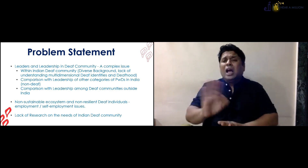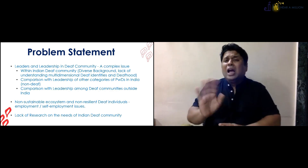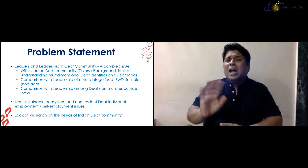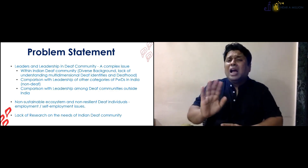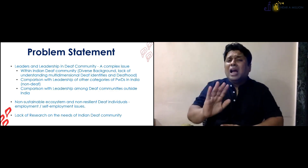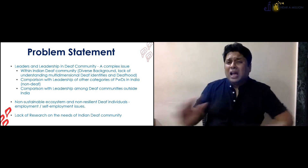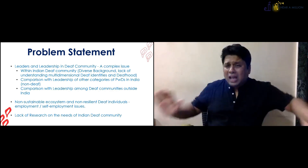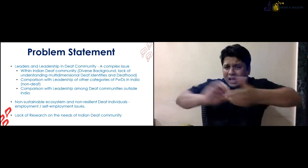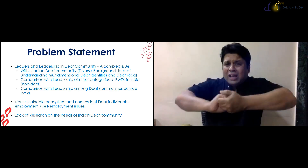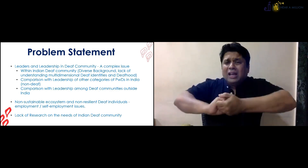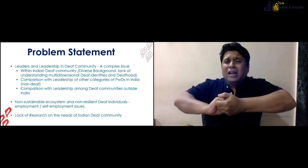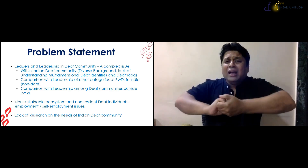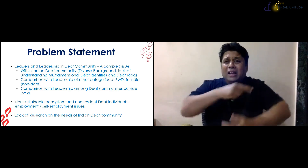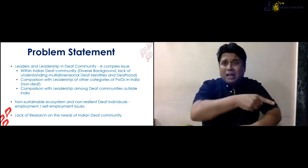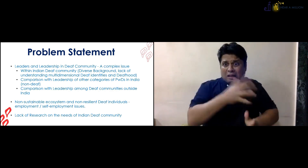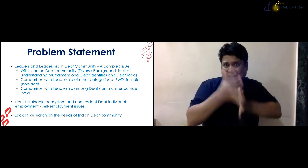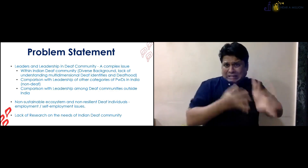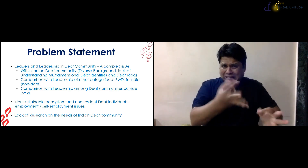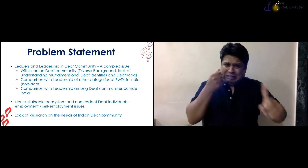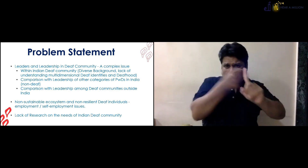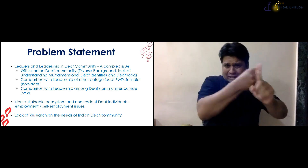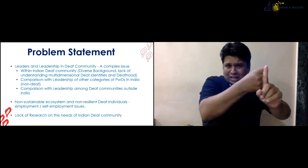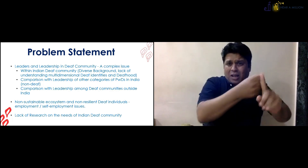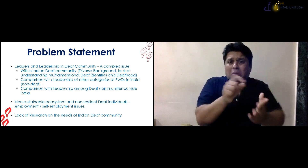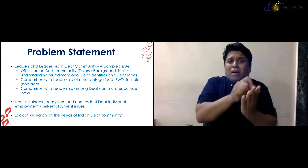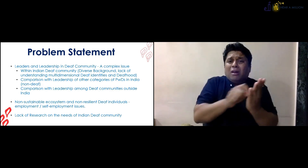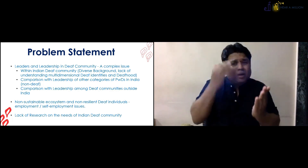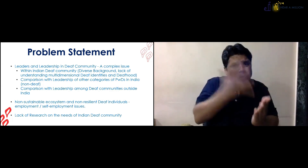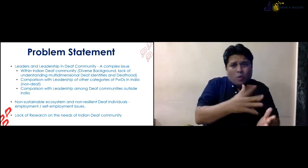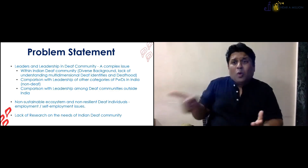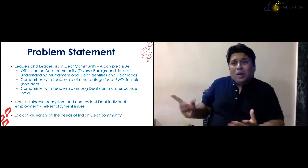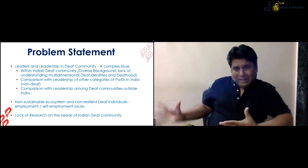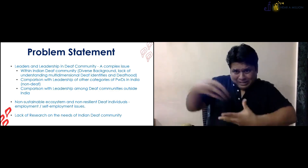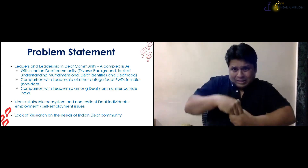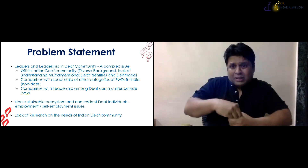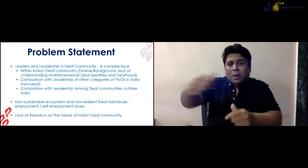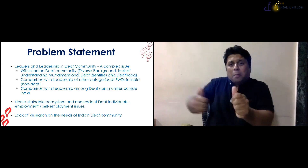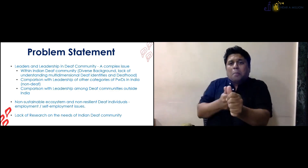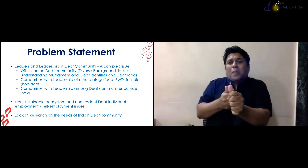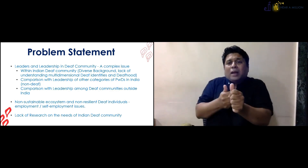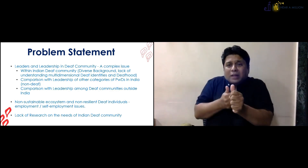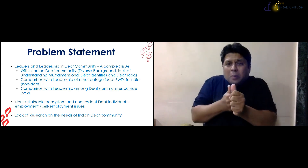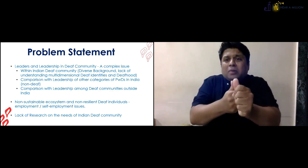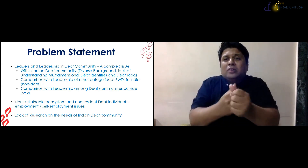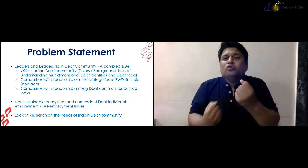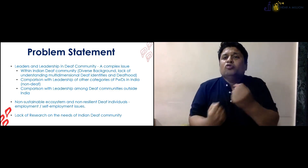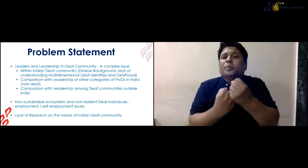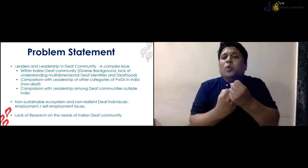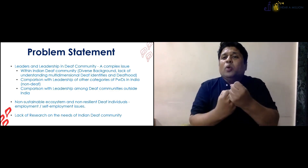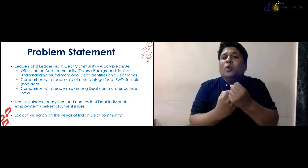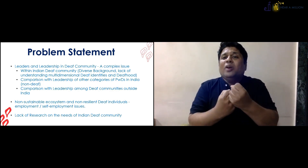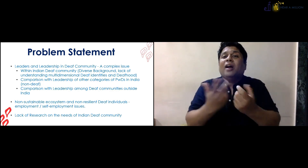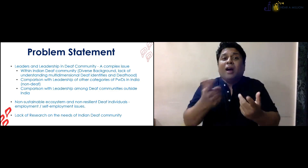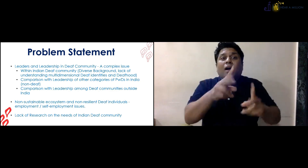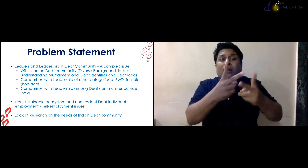that, okay, I don't want to be involved, it's a lot of politics. But not really. Right now, to make an impact, it's important to collaborate, right?